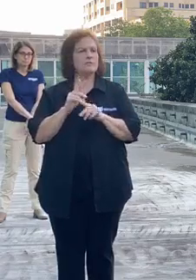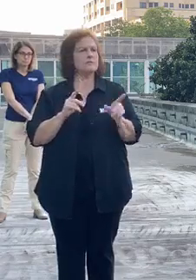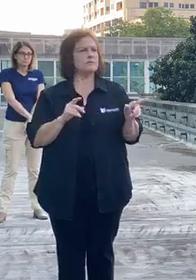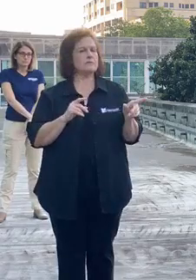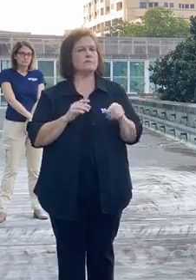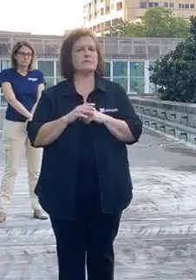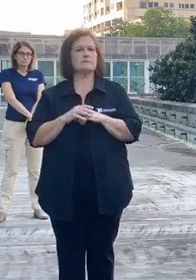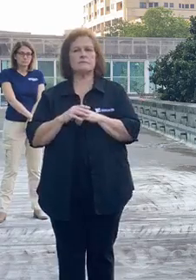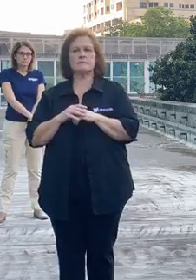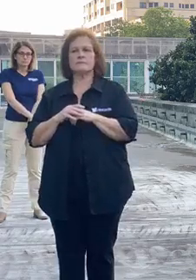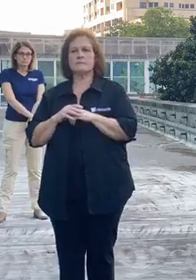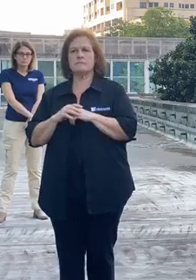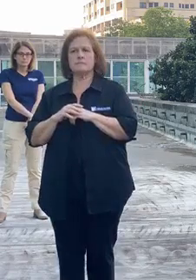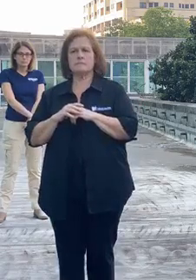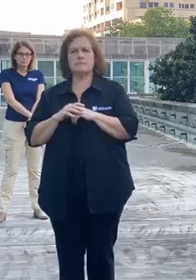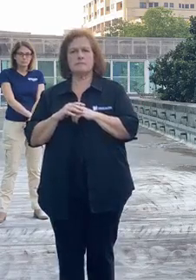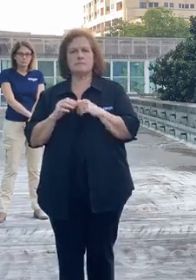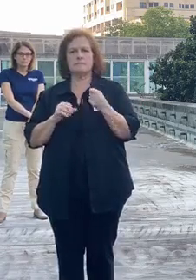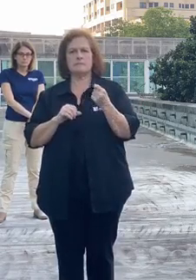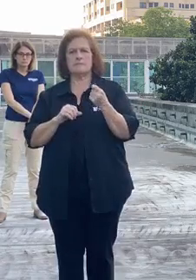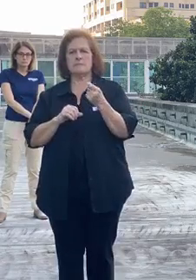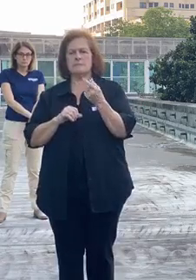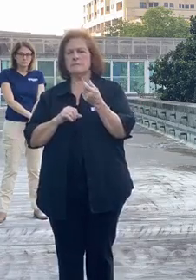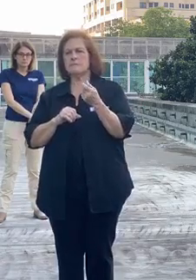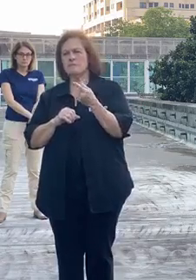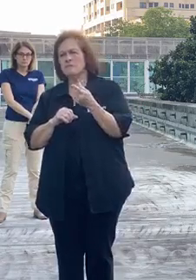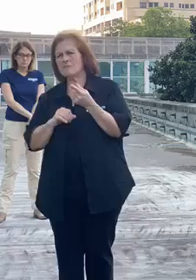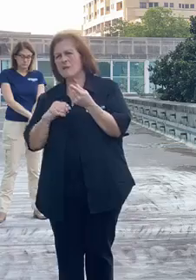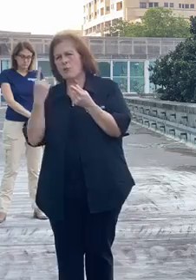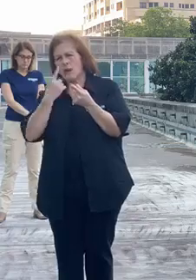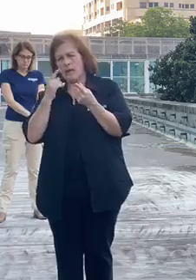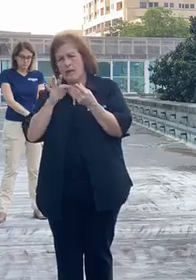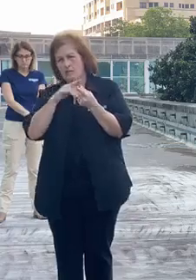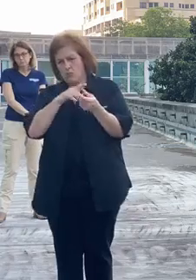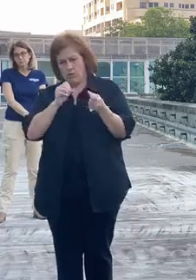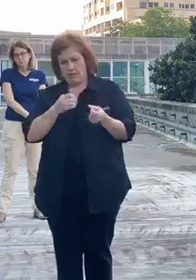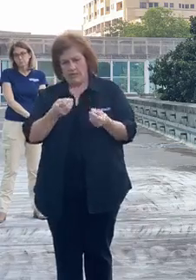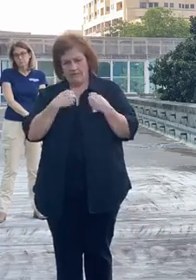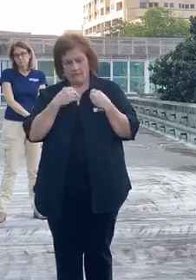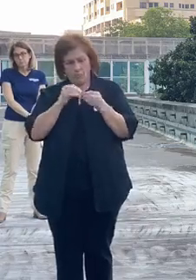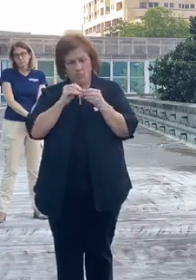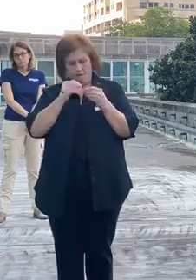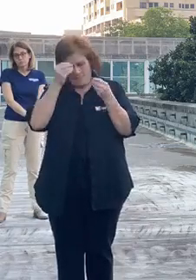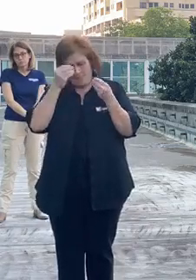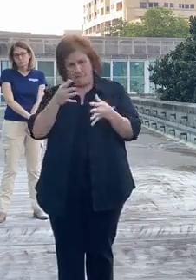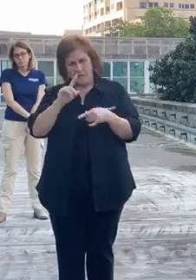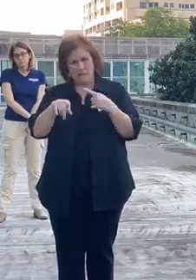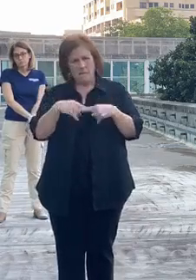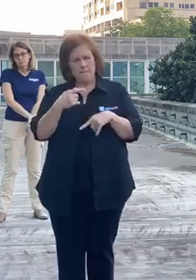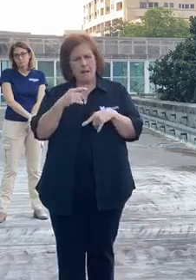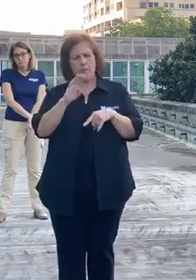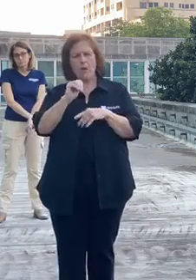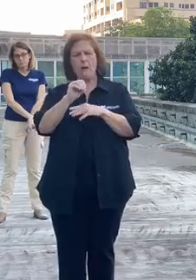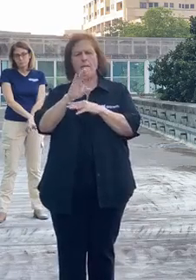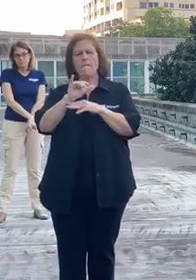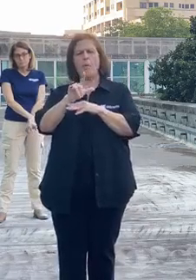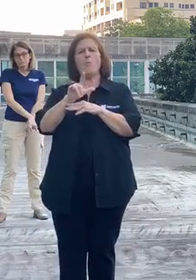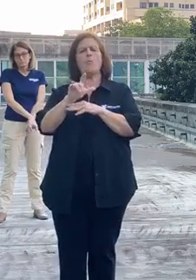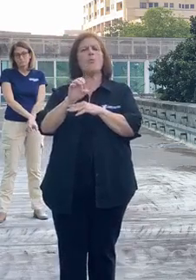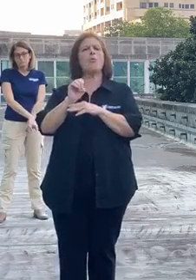next question. Madam Mayor, the advocate. I wonder if y'all can provide more information about how the mobile testing will